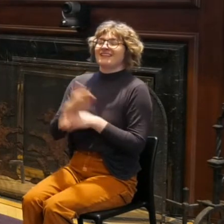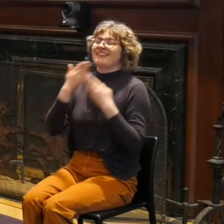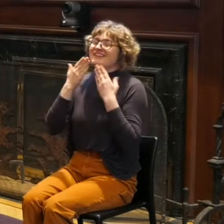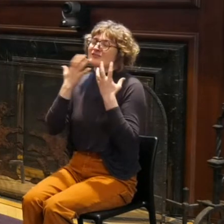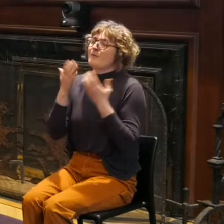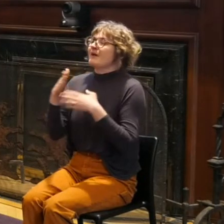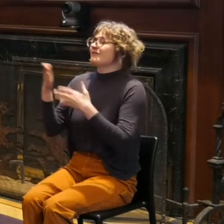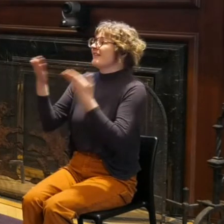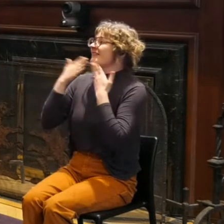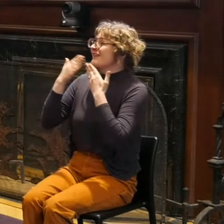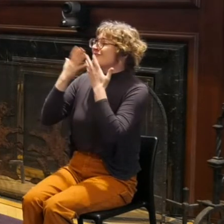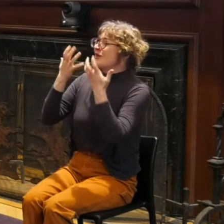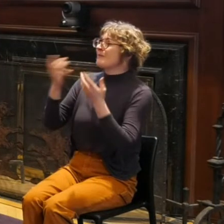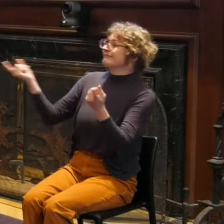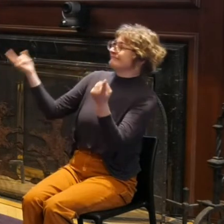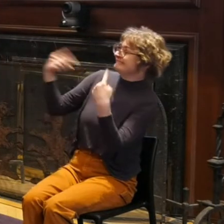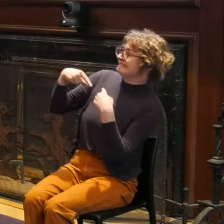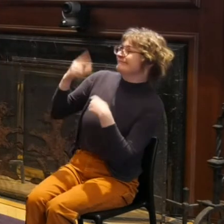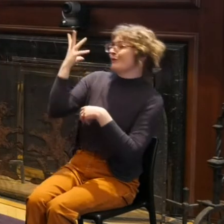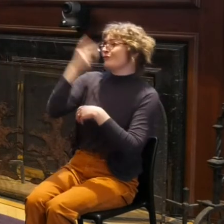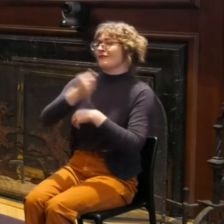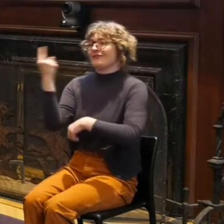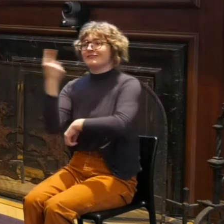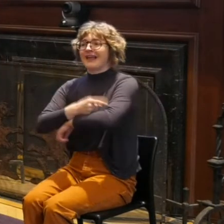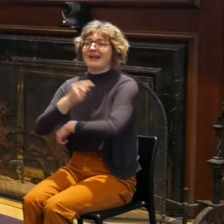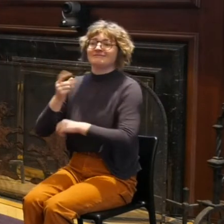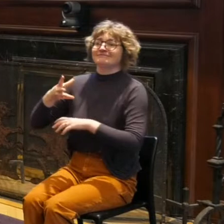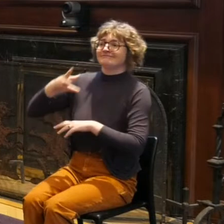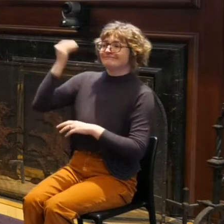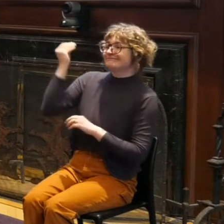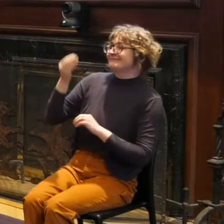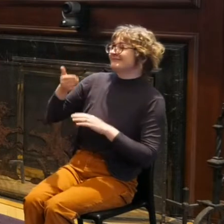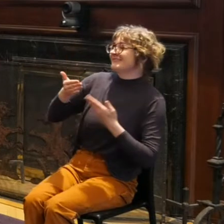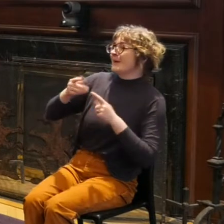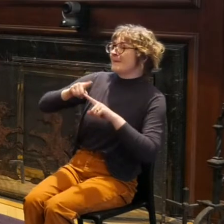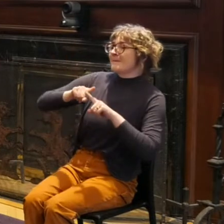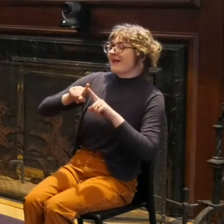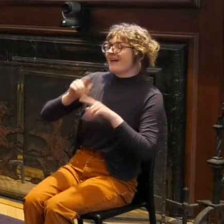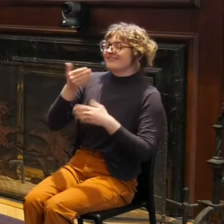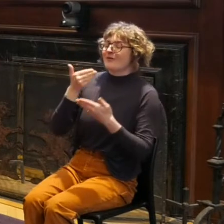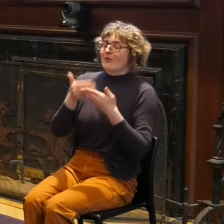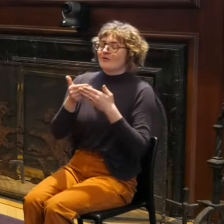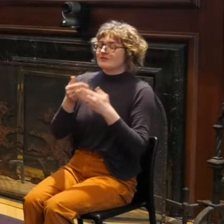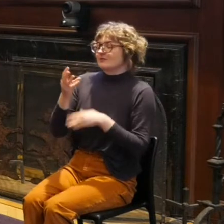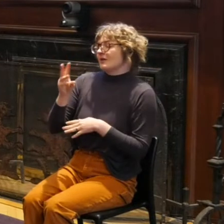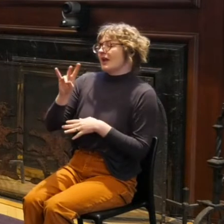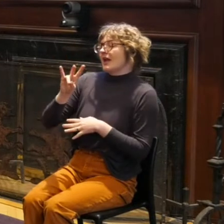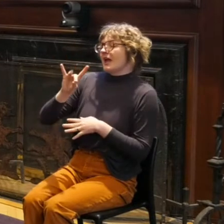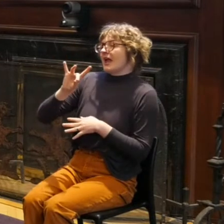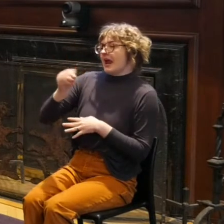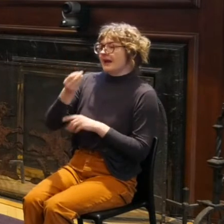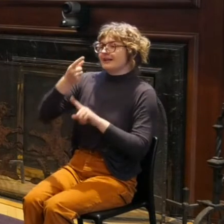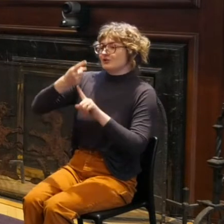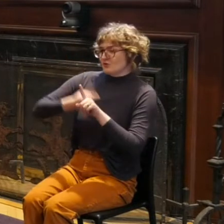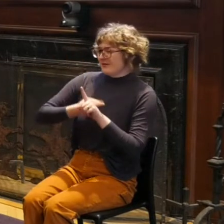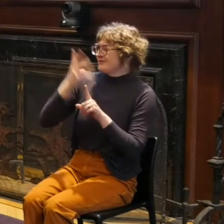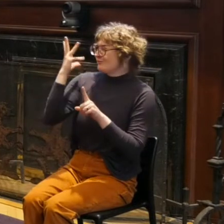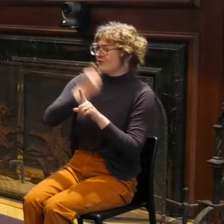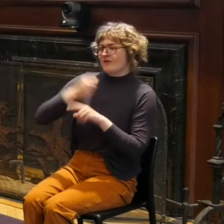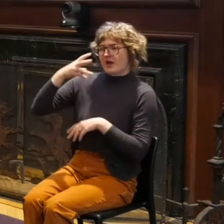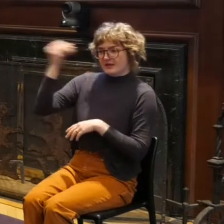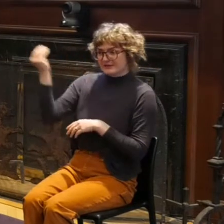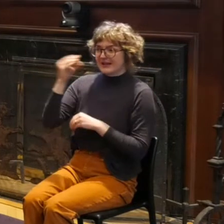for coming out on a beautiful day when you could have been outside, and it's almost 80 degrees. There's also a really